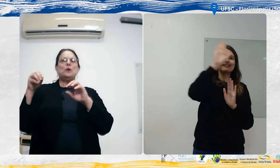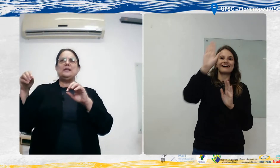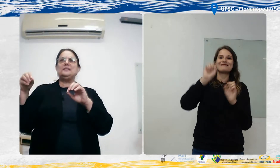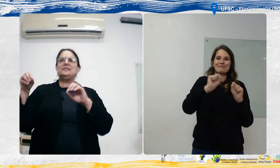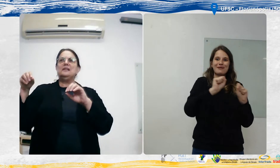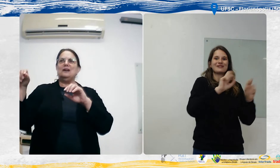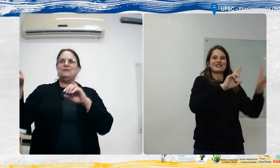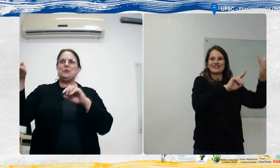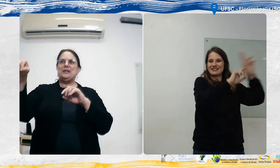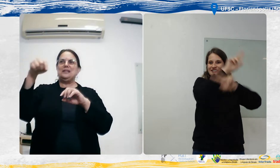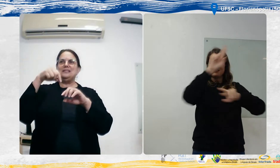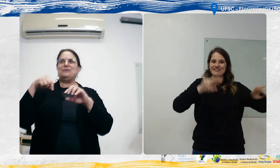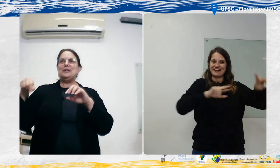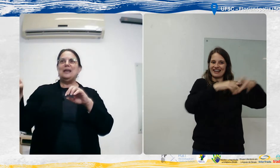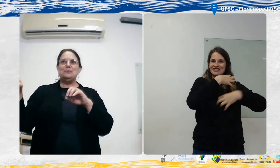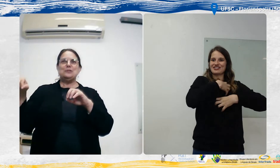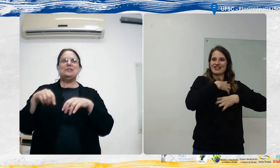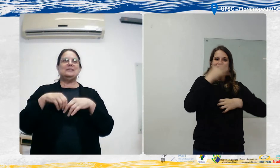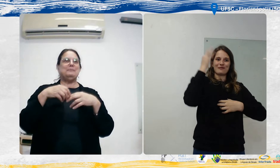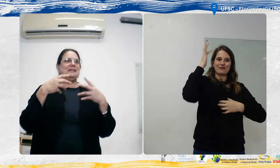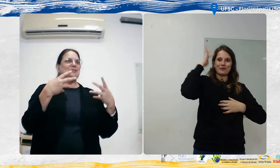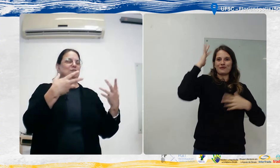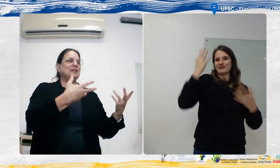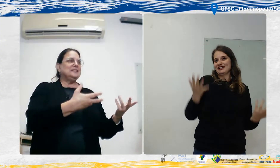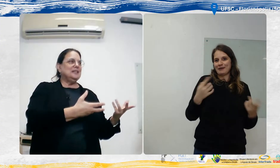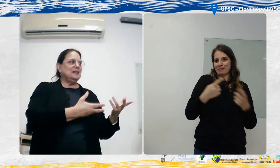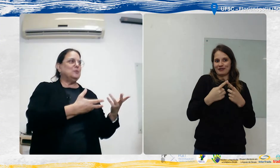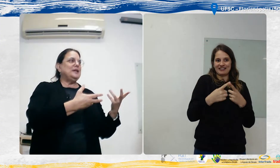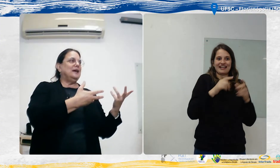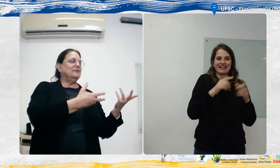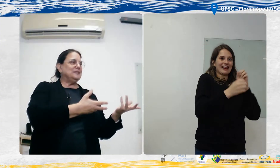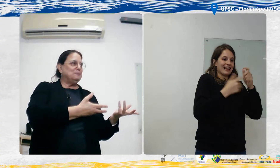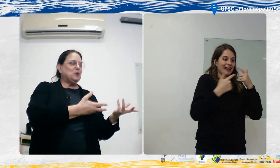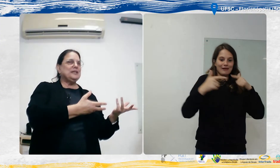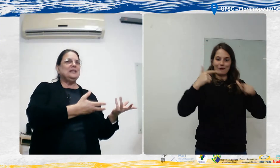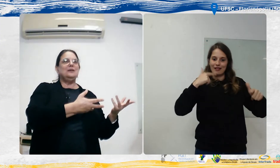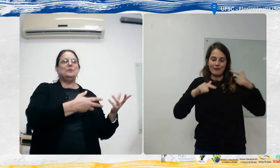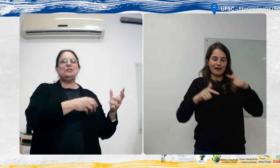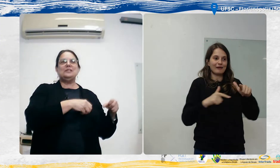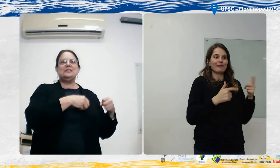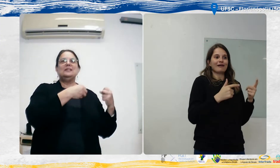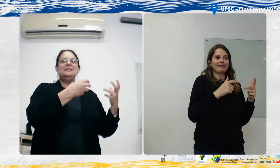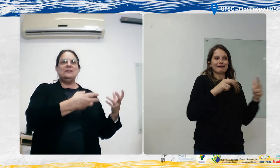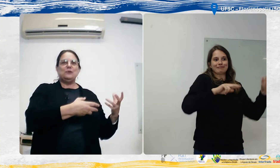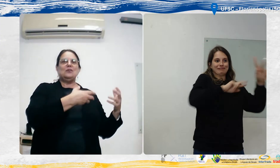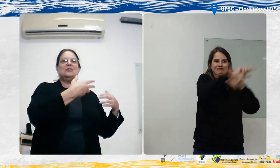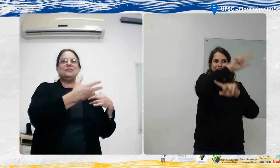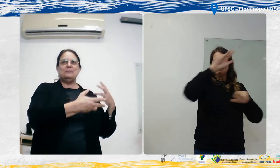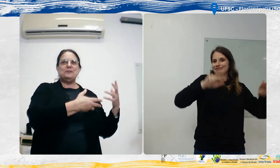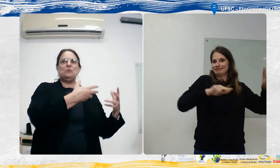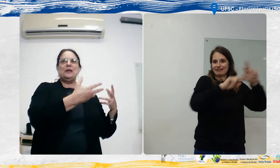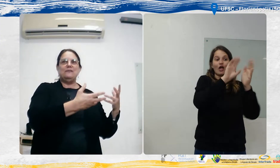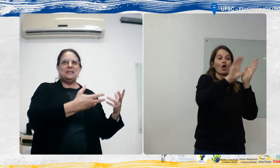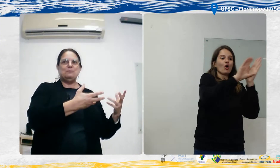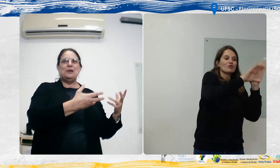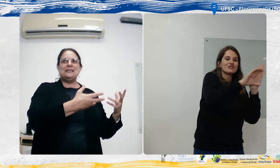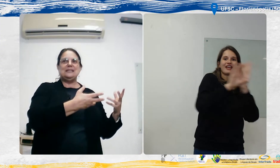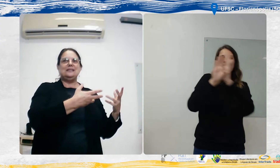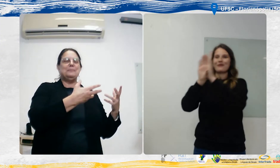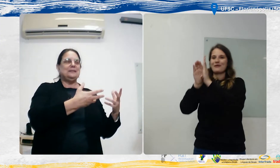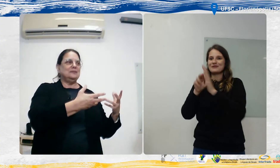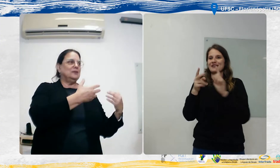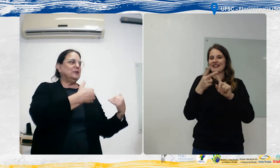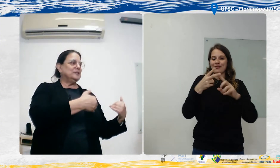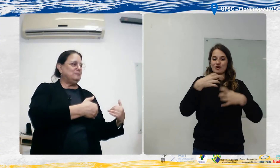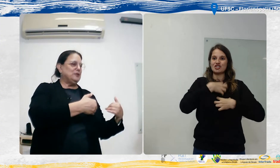different ways of doing it in different languages, because just like we have in spoken languages, different concepts and way of